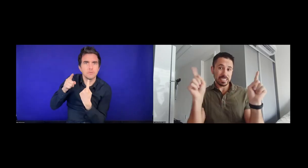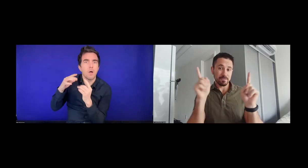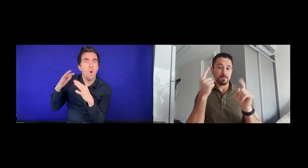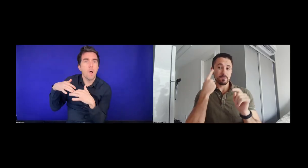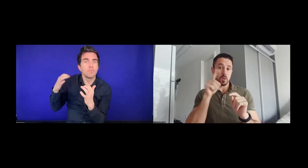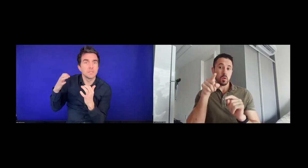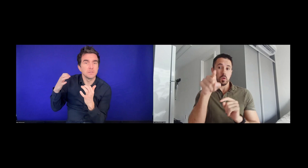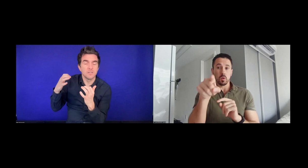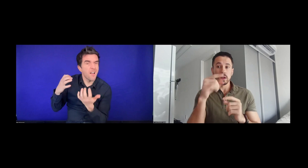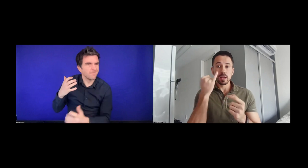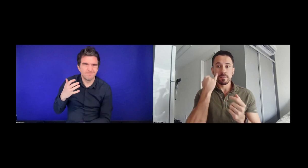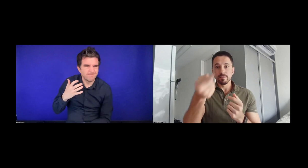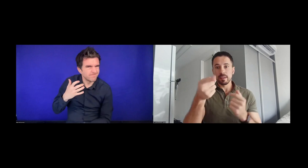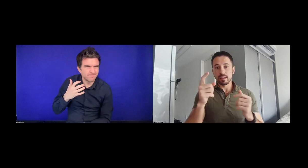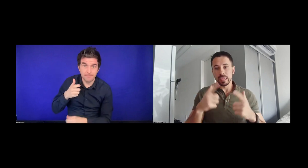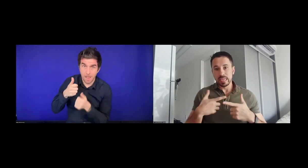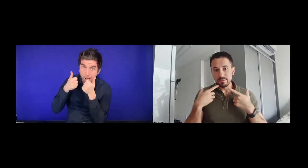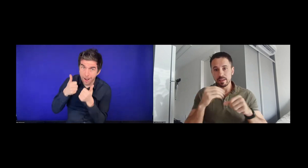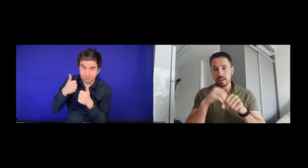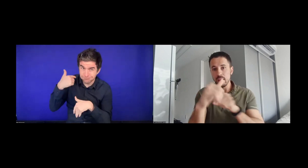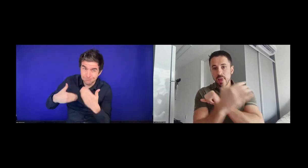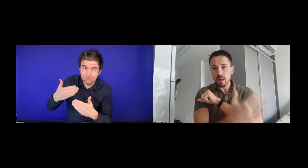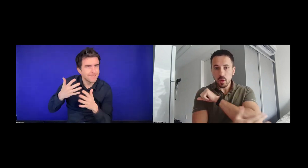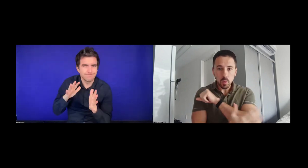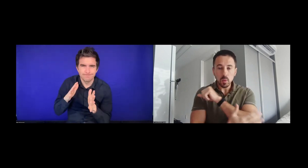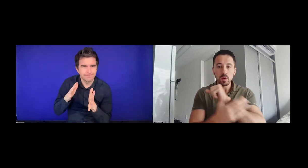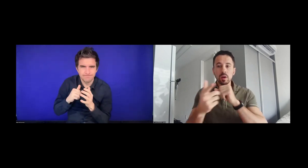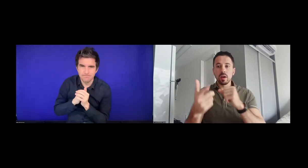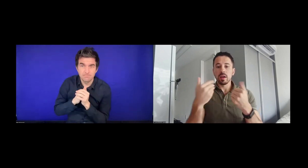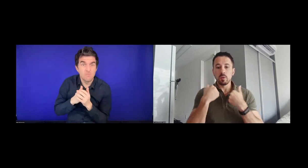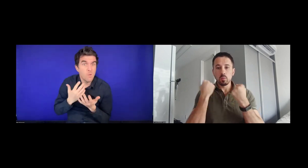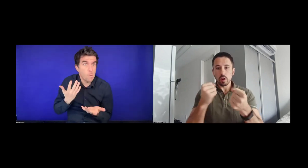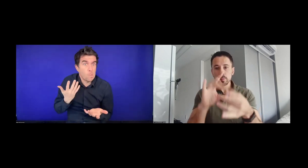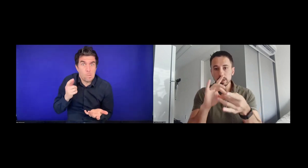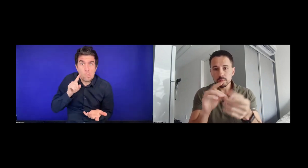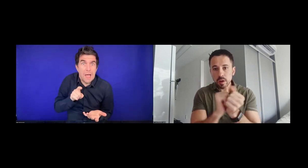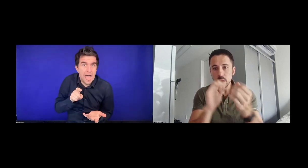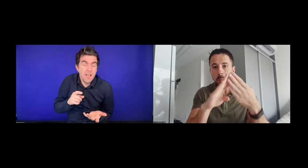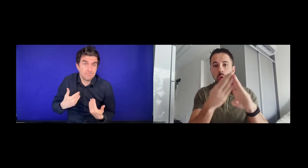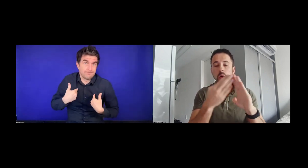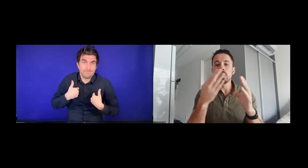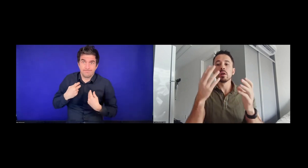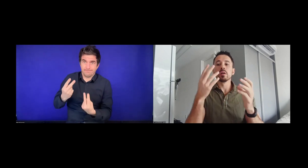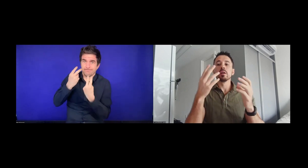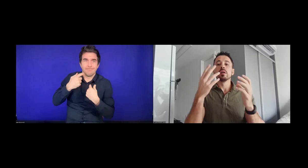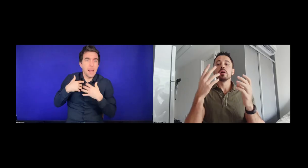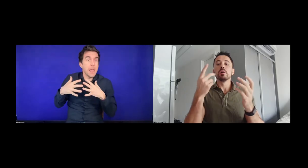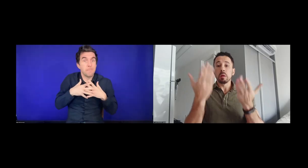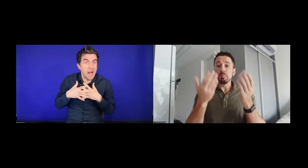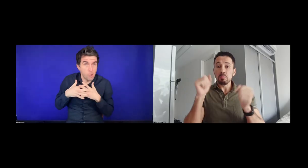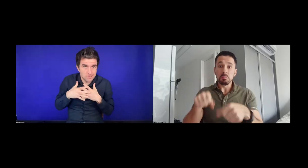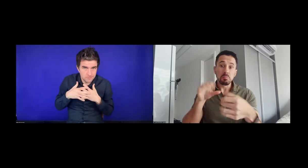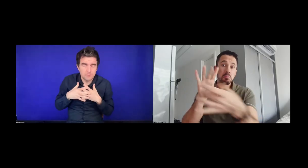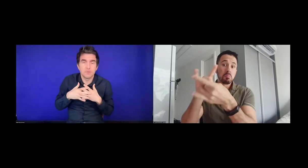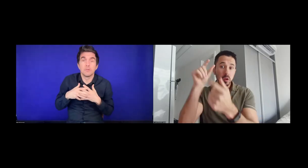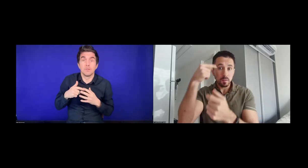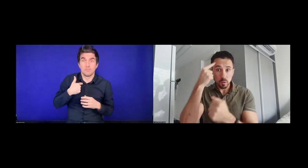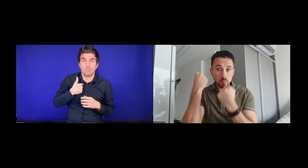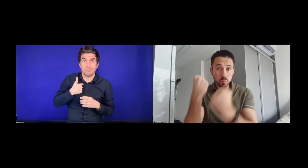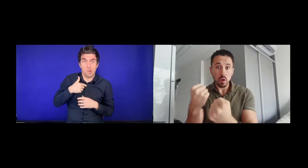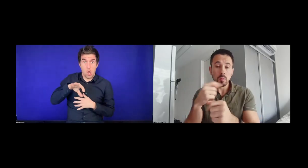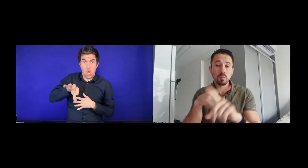into a country, and so I am not a citizen of that government. But it could look different if you were a citizen of